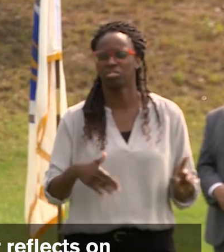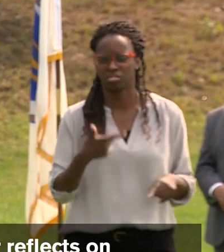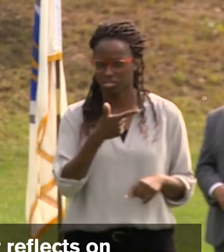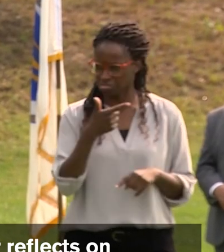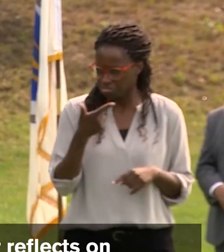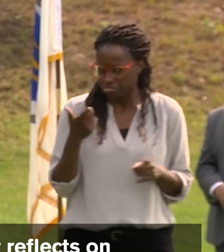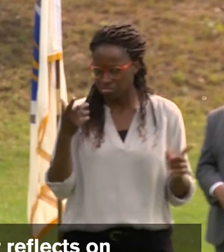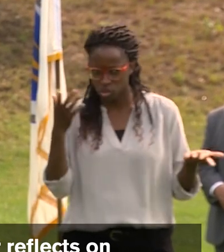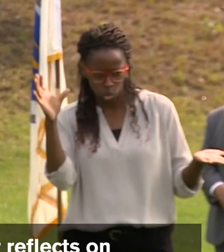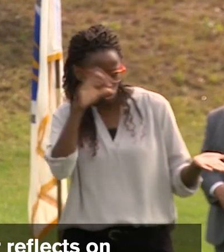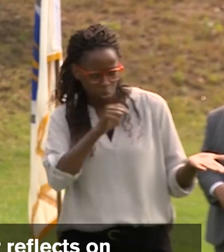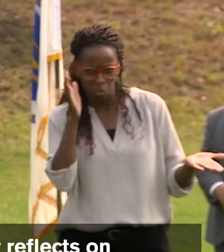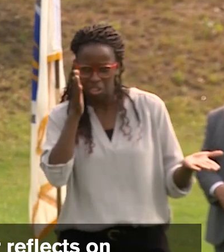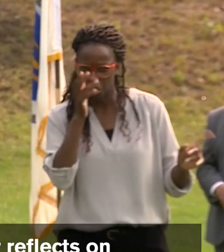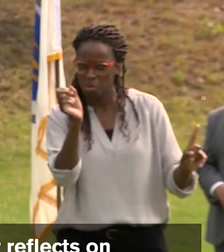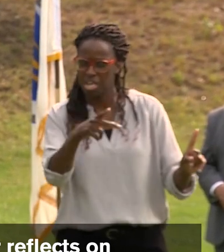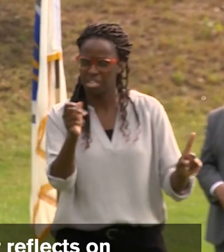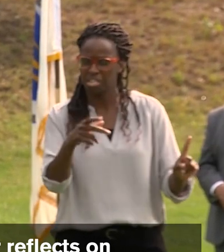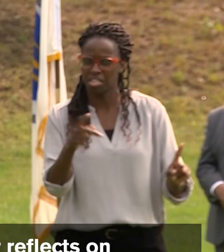The whole idea